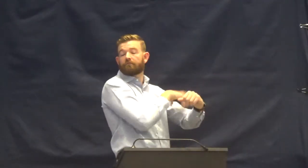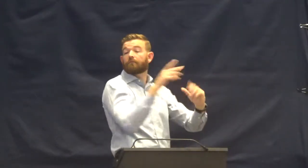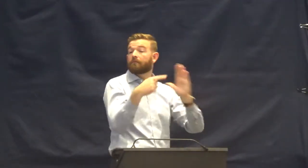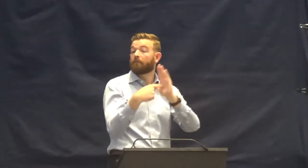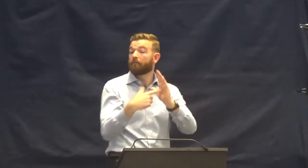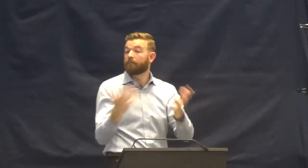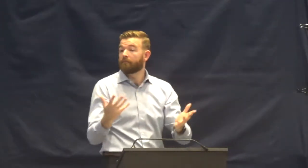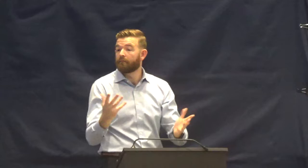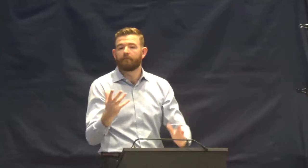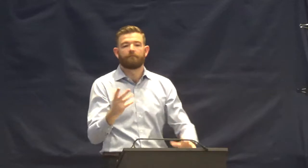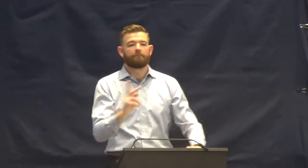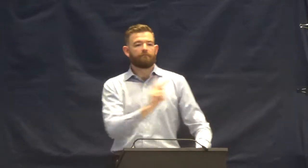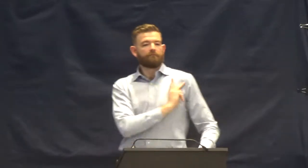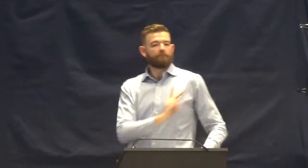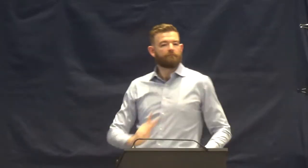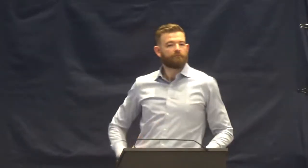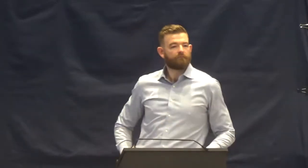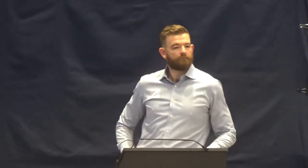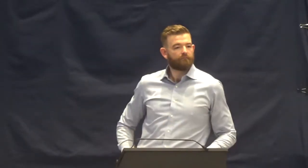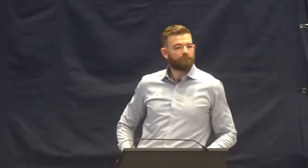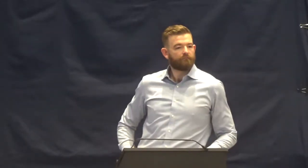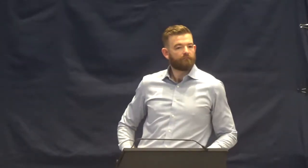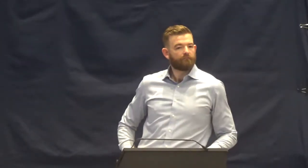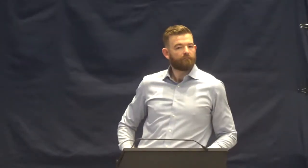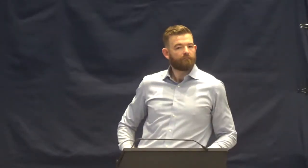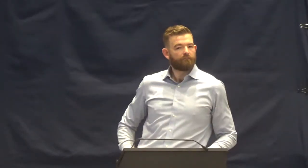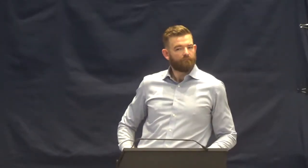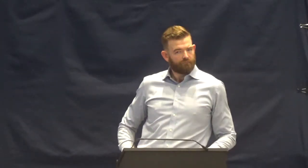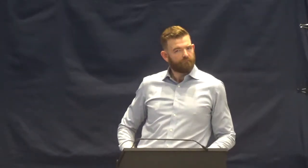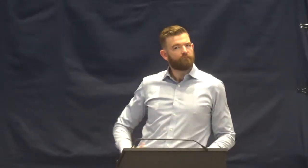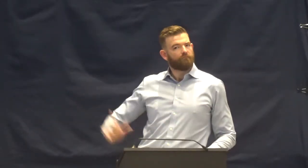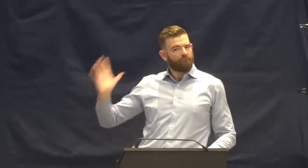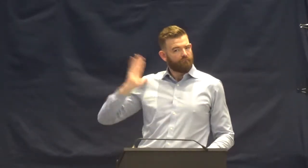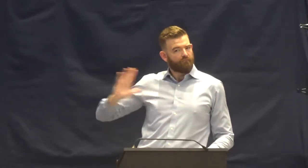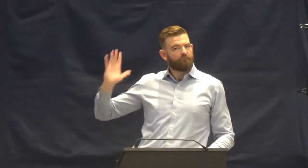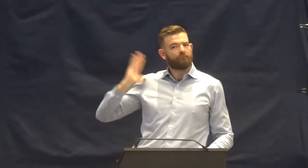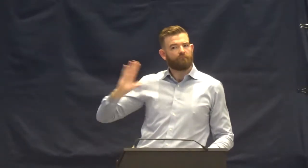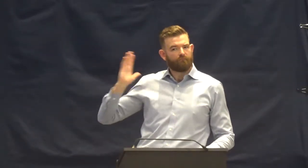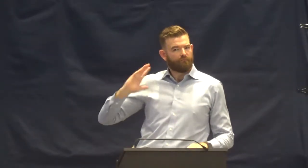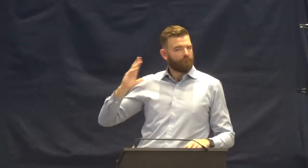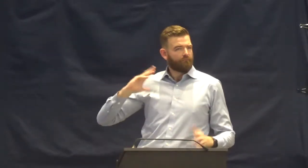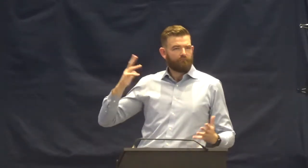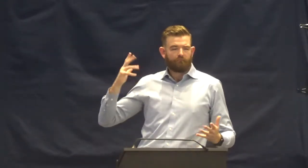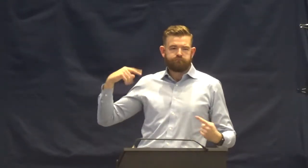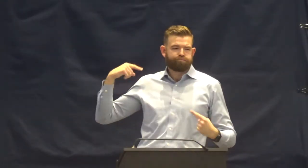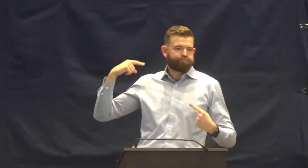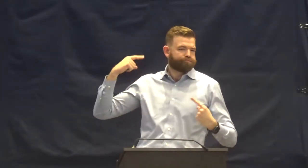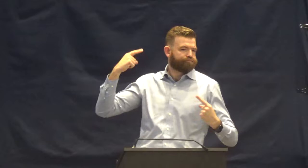And in their view, God supported the rich and the wealthy and the powerful, the kings, the royalty of